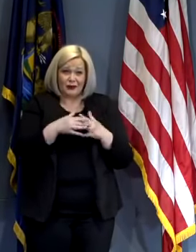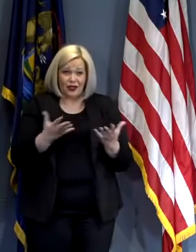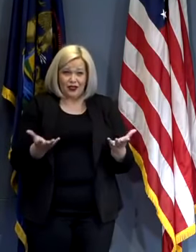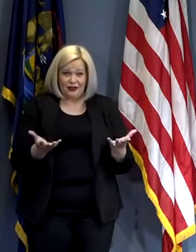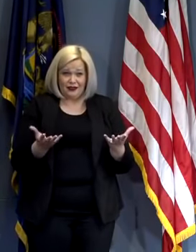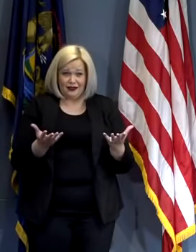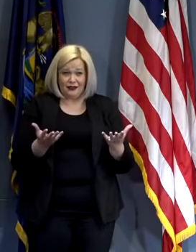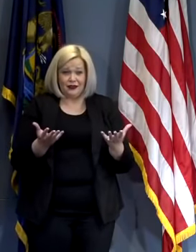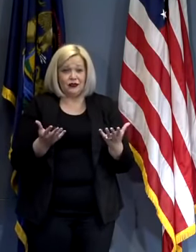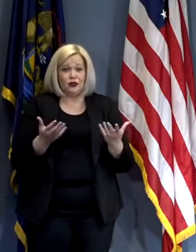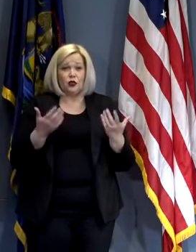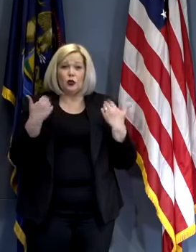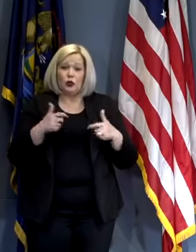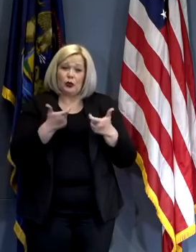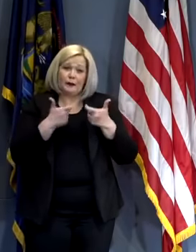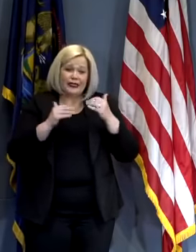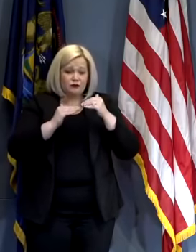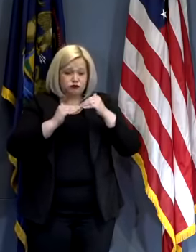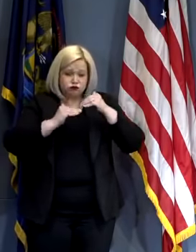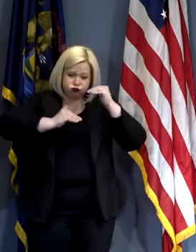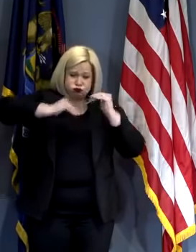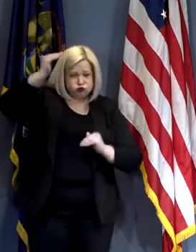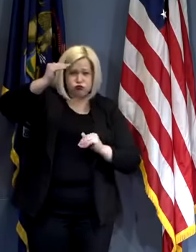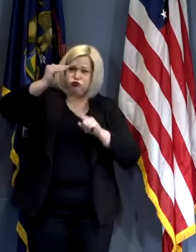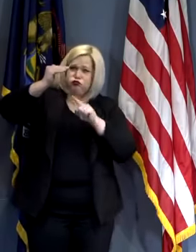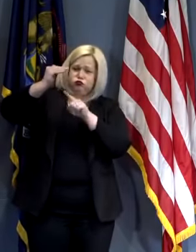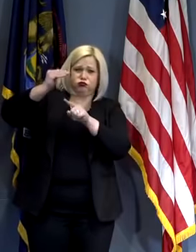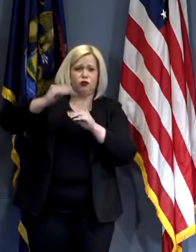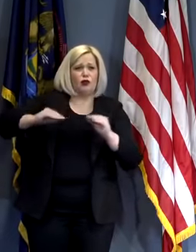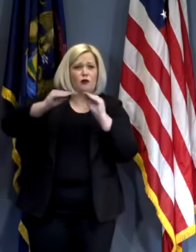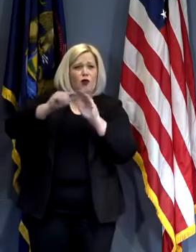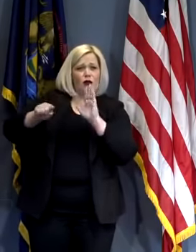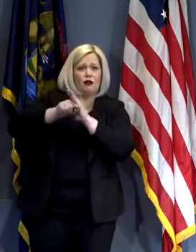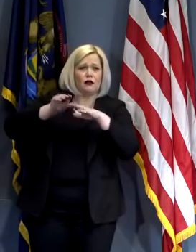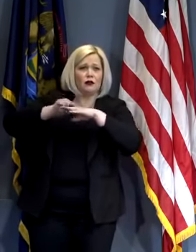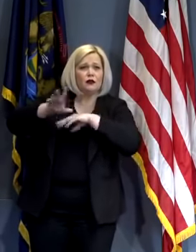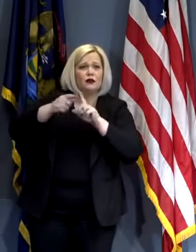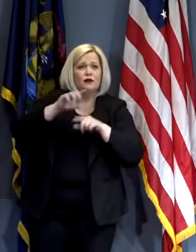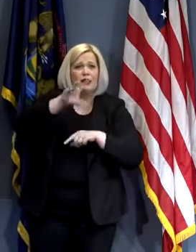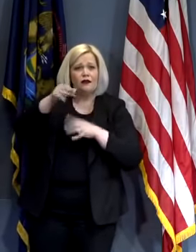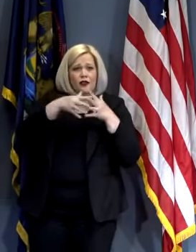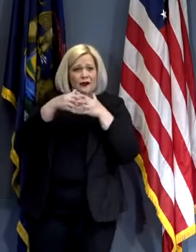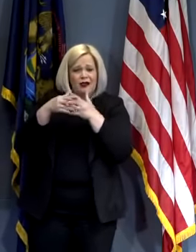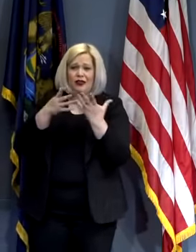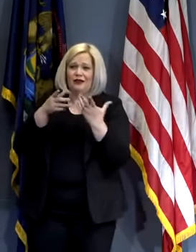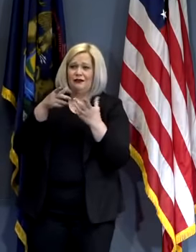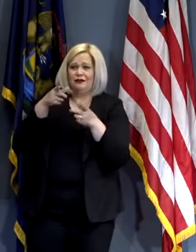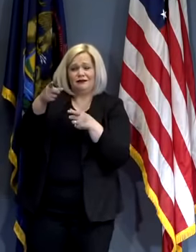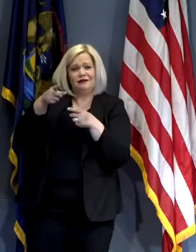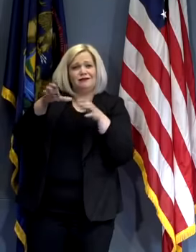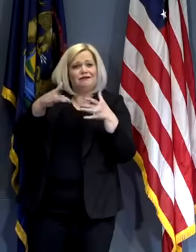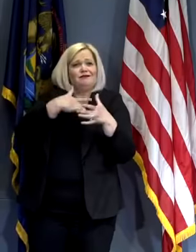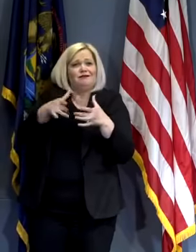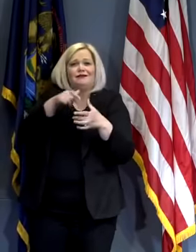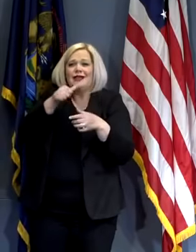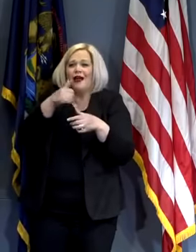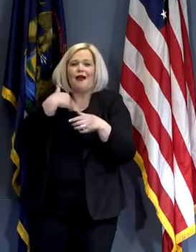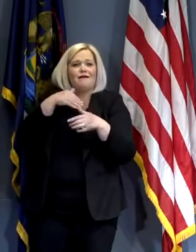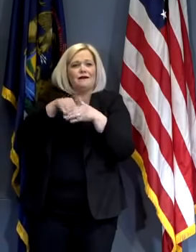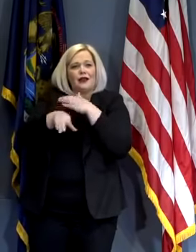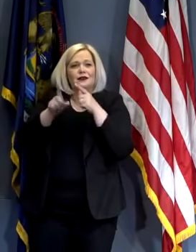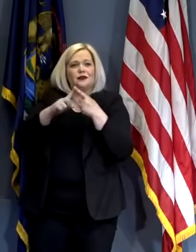The deep inequities people in communities of color face, like basic lack of access to health care